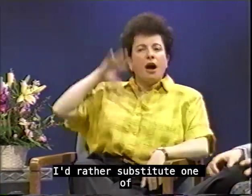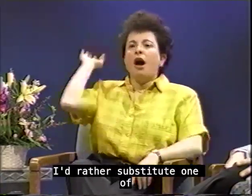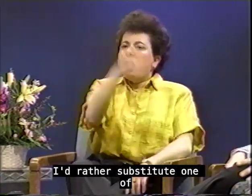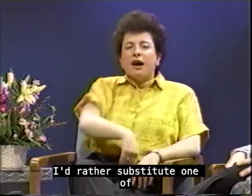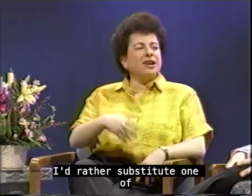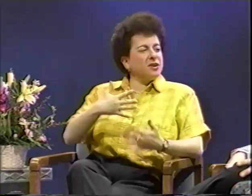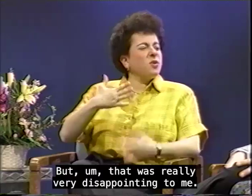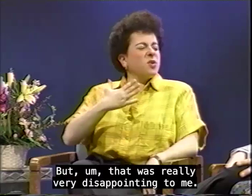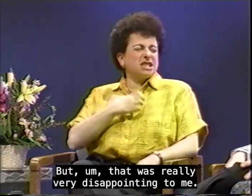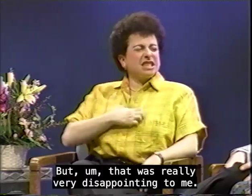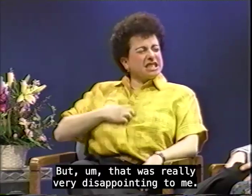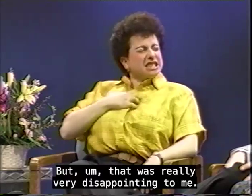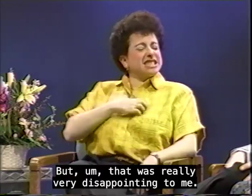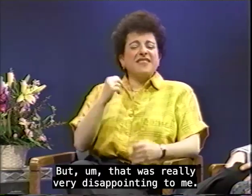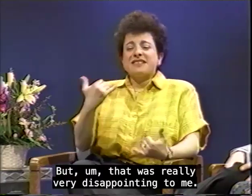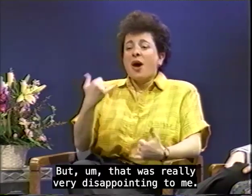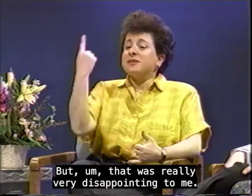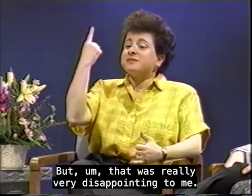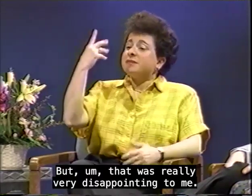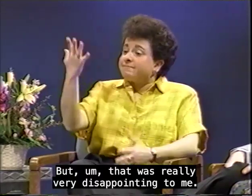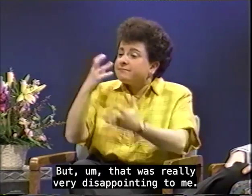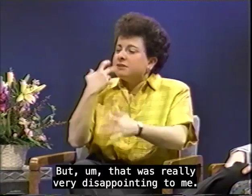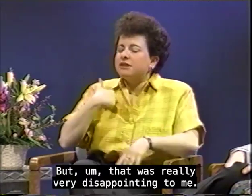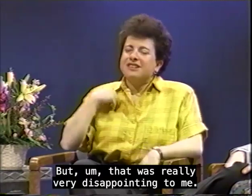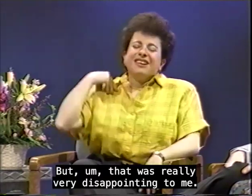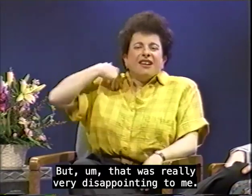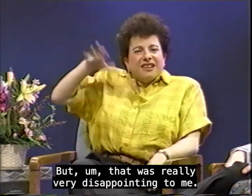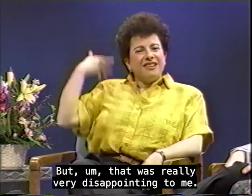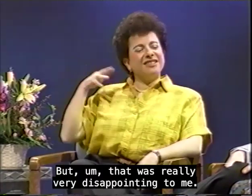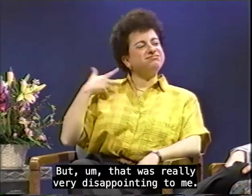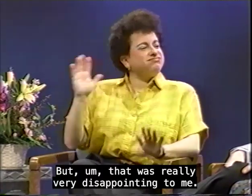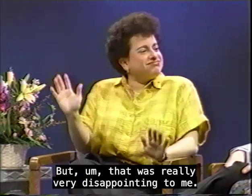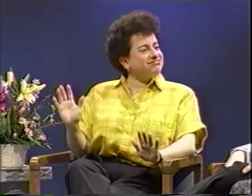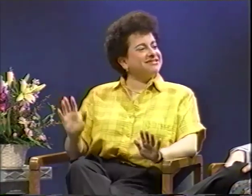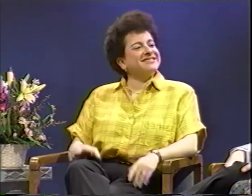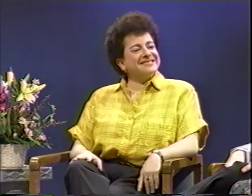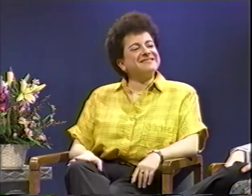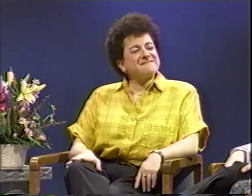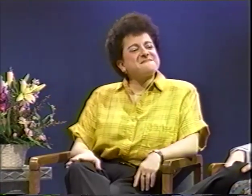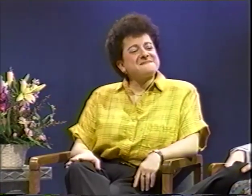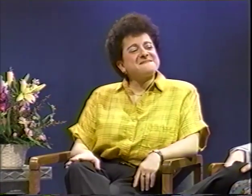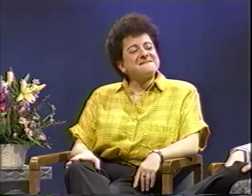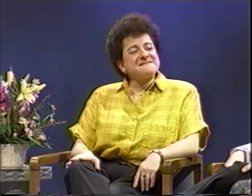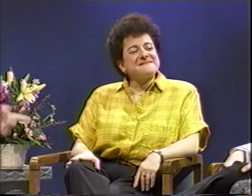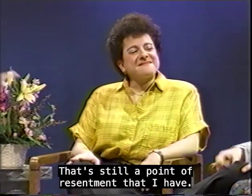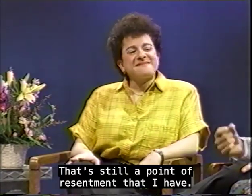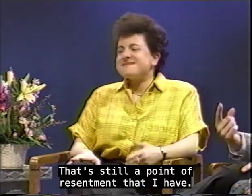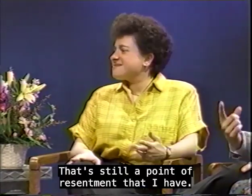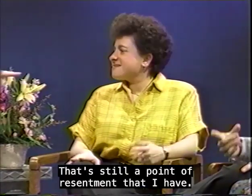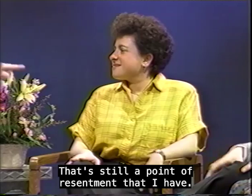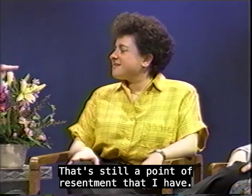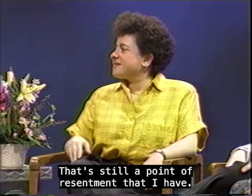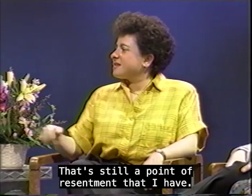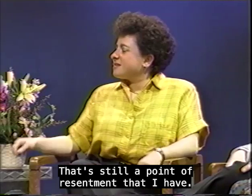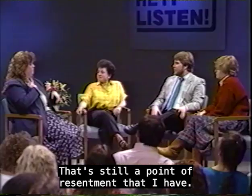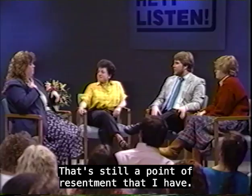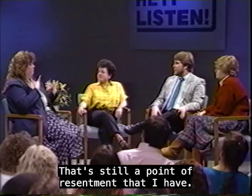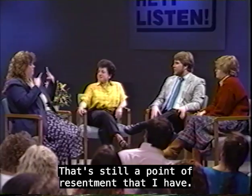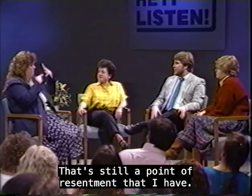instead. But that was really very disappointing to me. And that's still a point of resentment that I